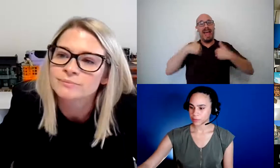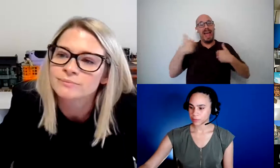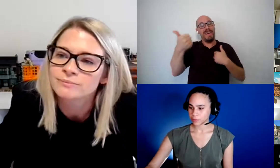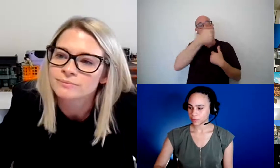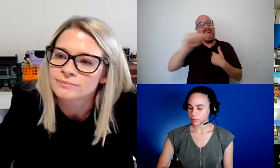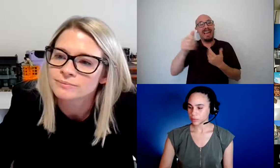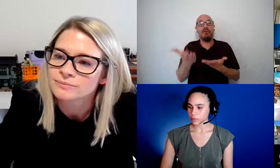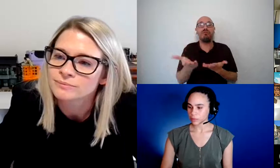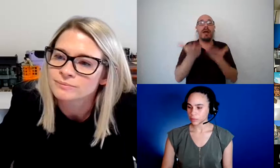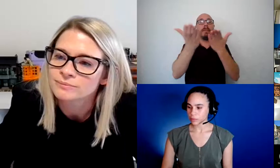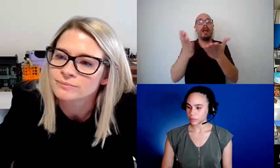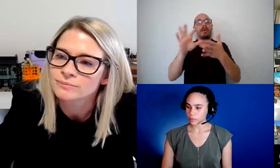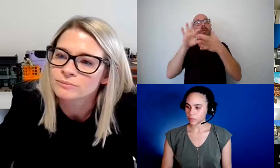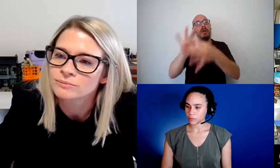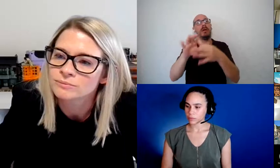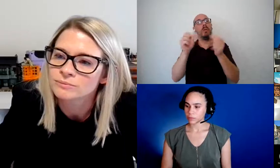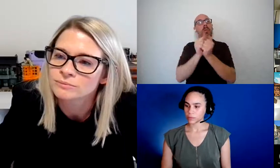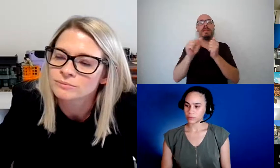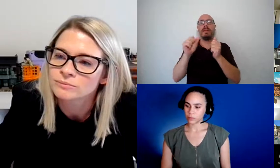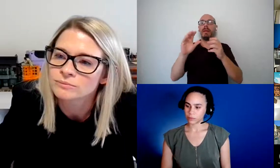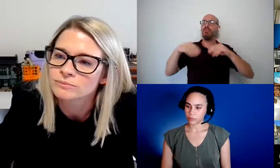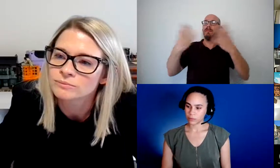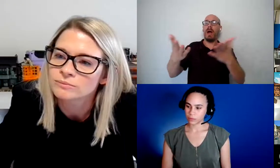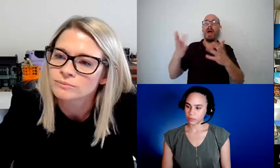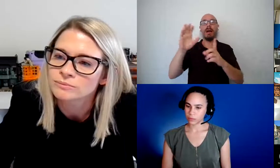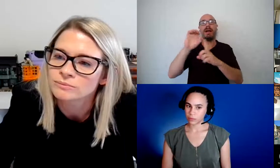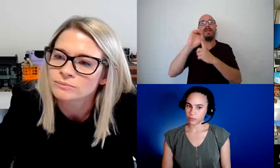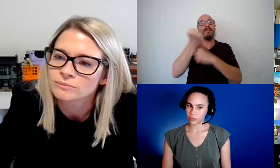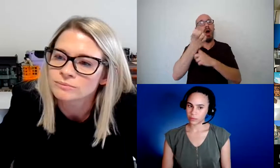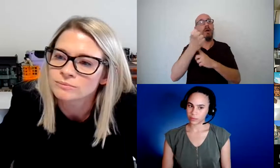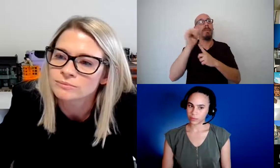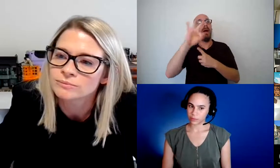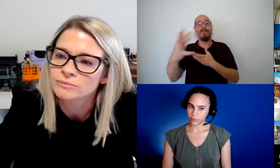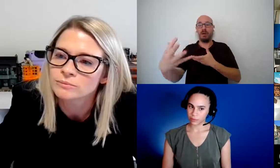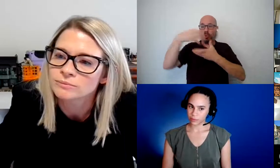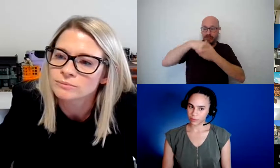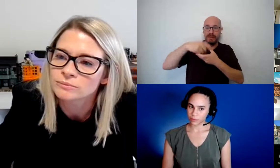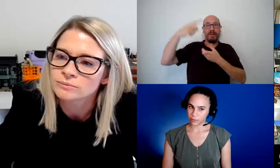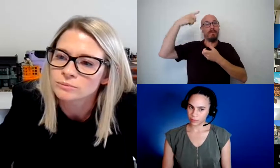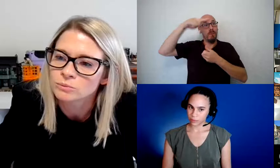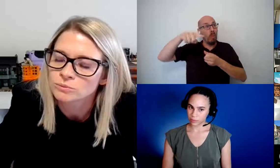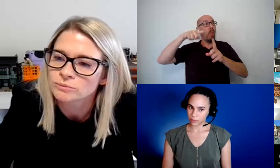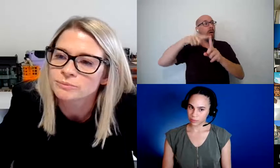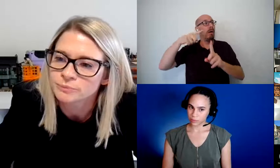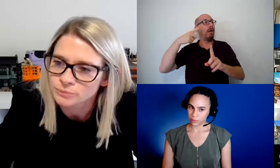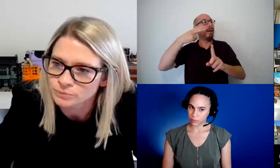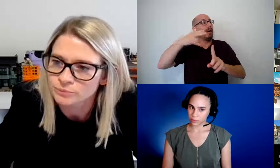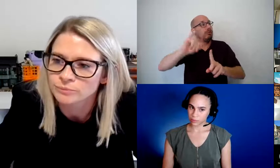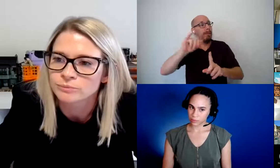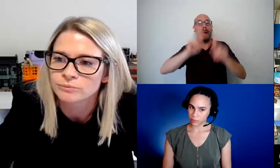of inclusivity for hearing impaired during this time when we are mostly working remotely?